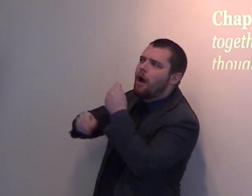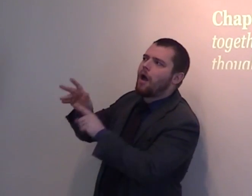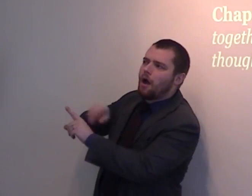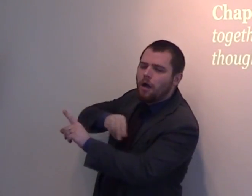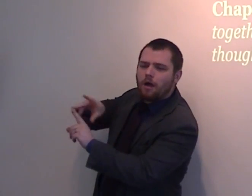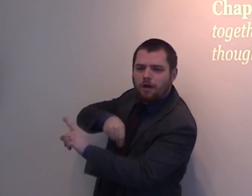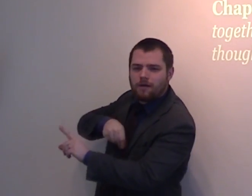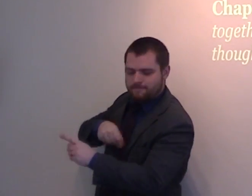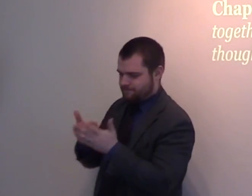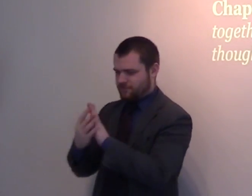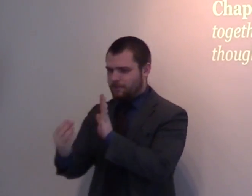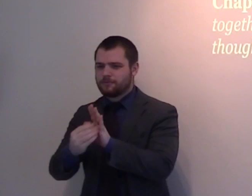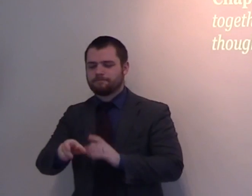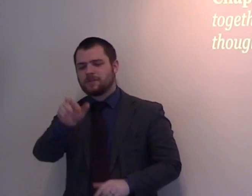Chapter 2, verse